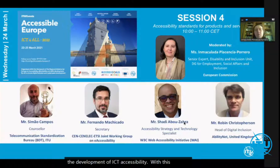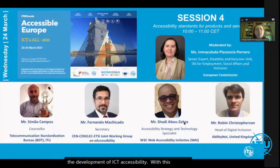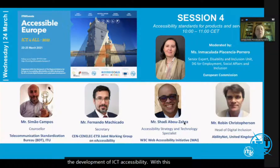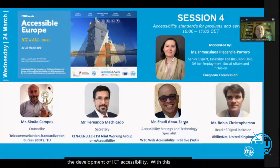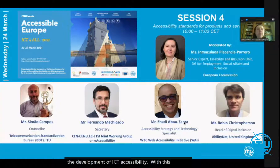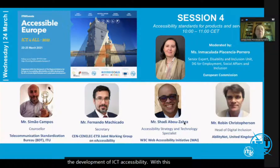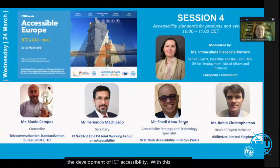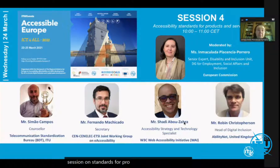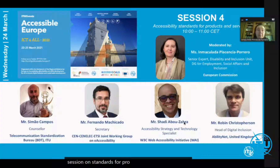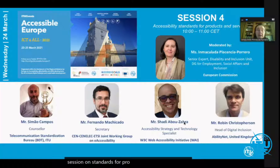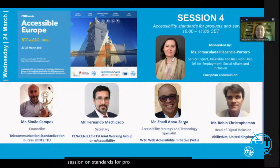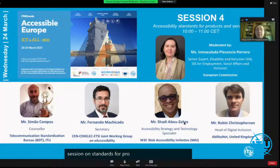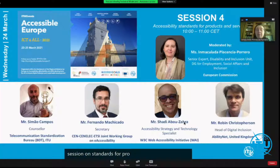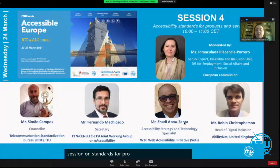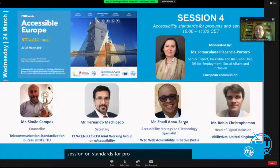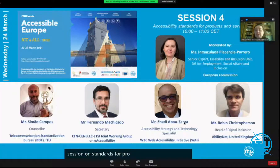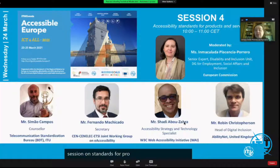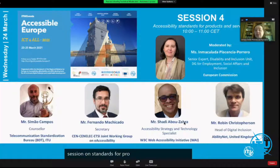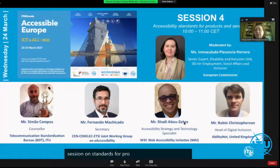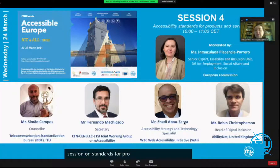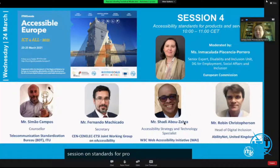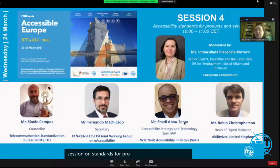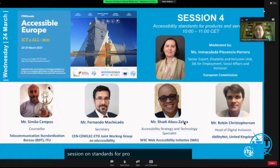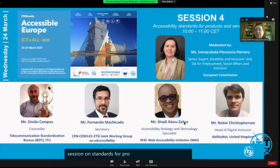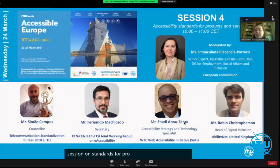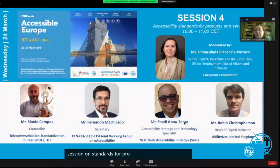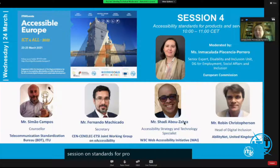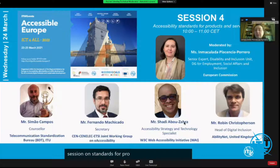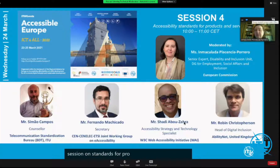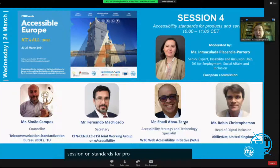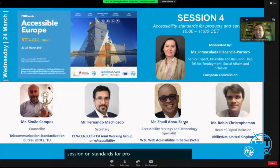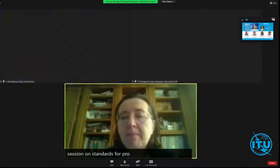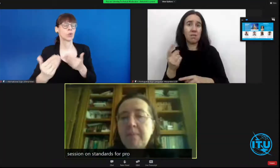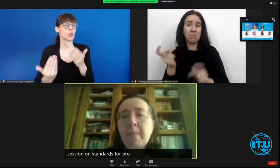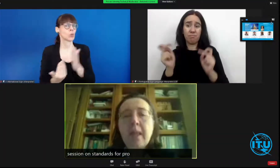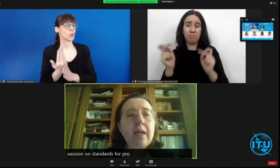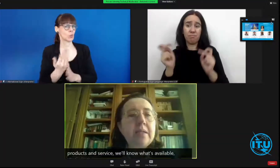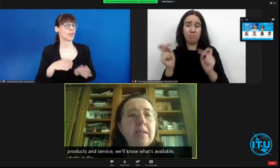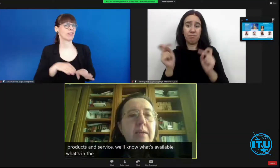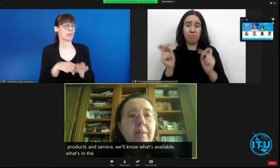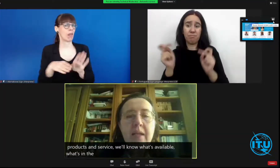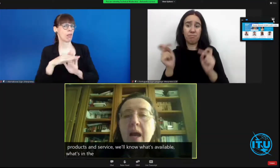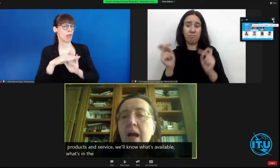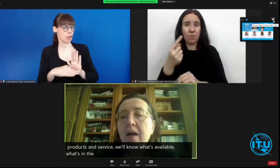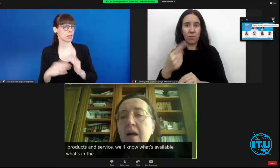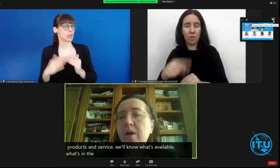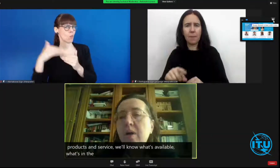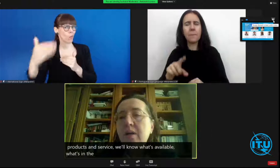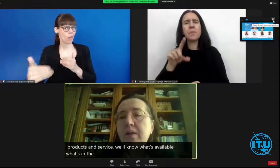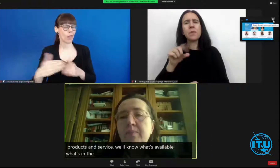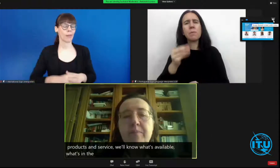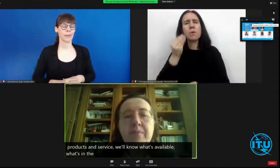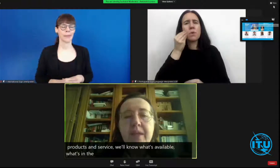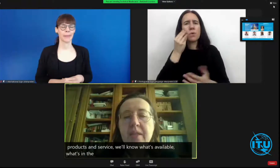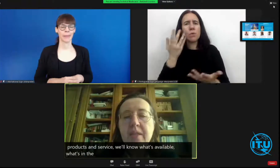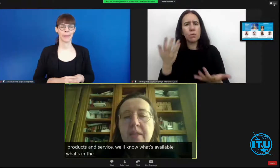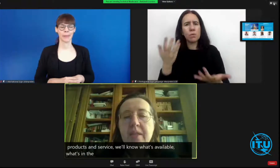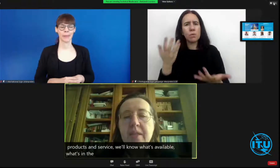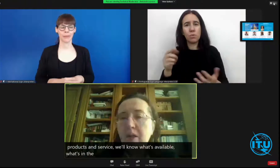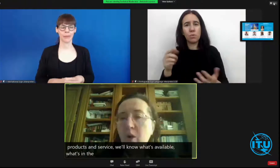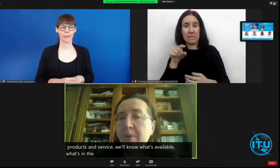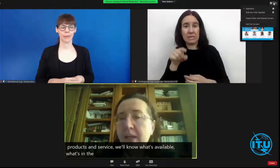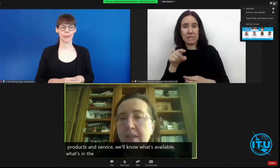available, what's in the pipeline, because there are new standards coming, and how